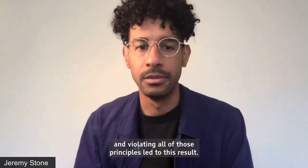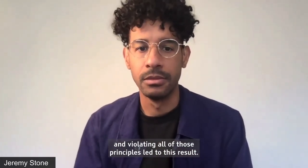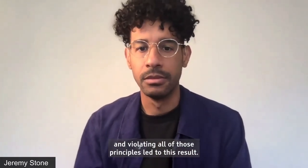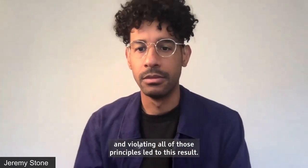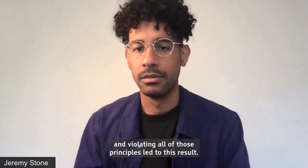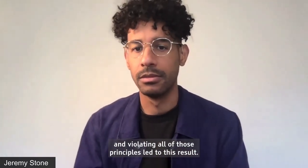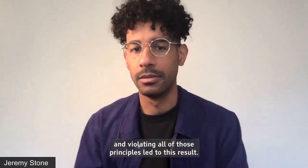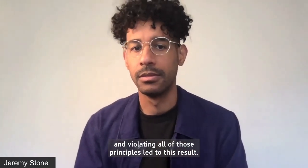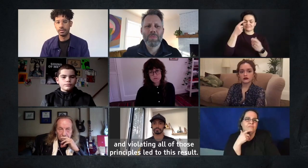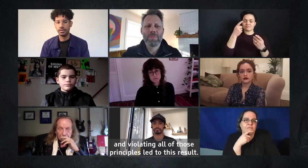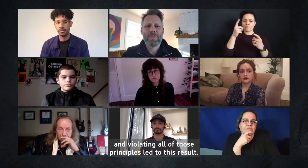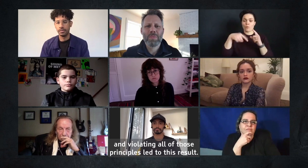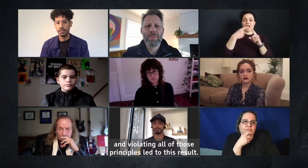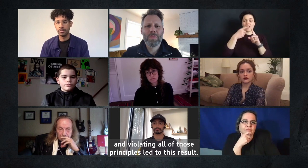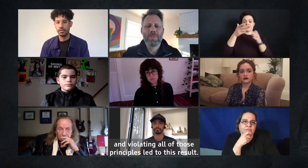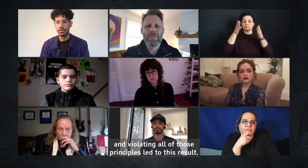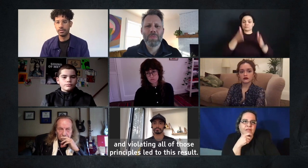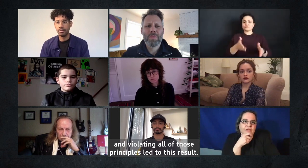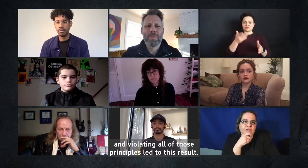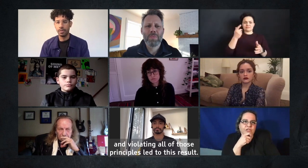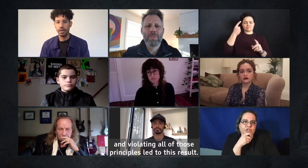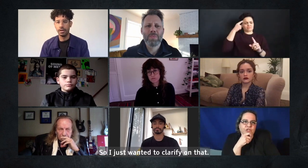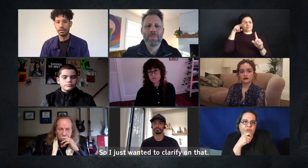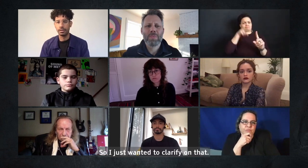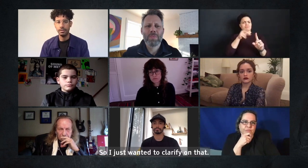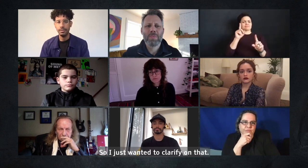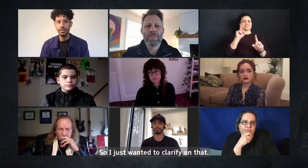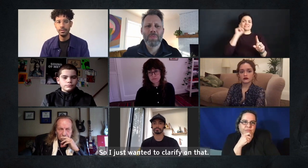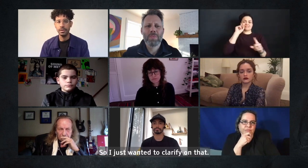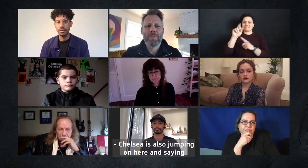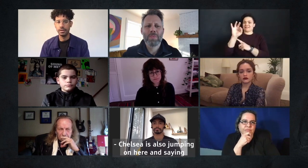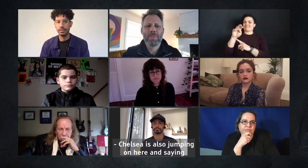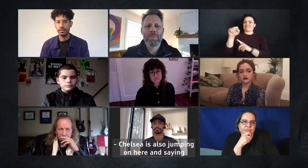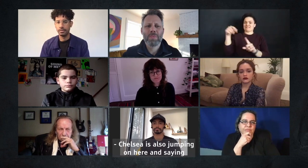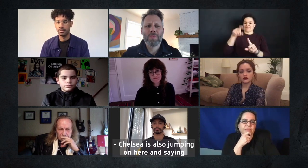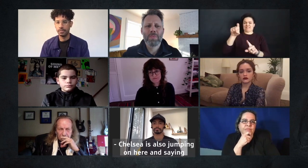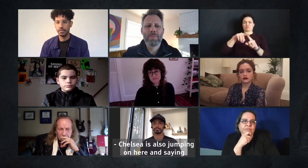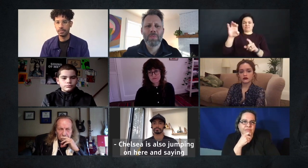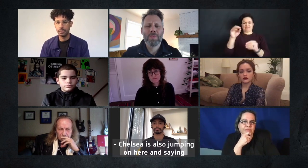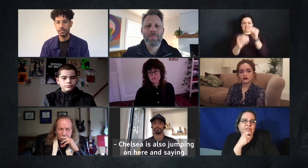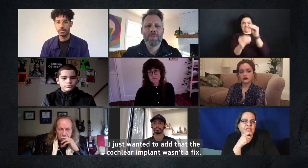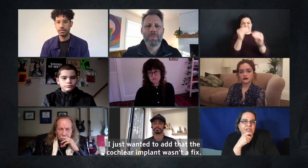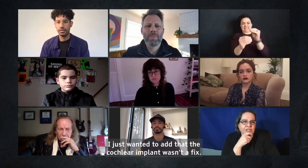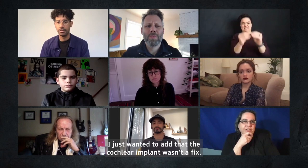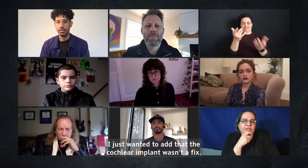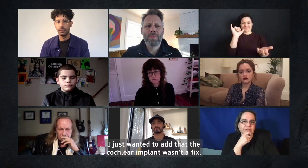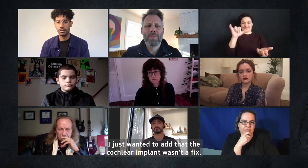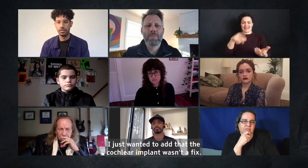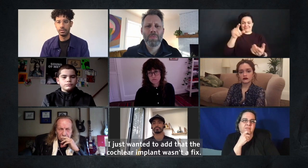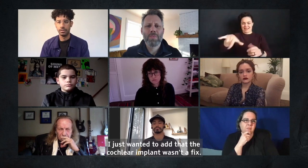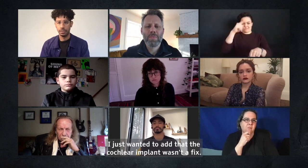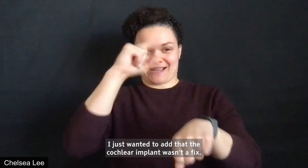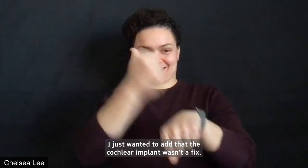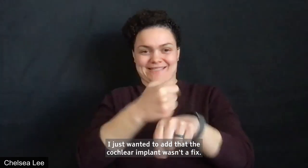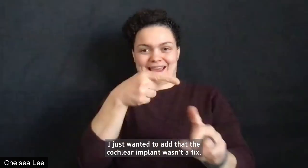principles led to this result. So I just wanted to clarify on that. Also, he's also jumping on here and saying, yeah, I just wanted to add